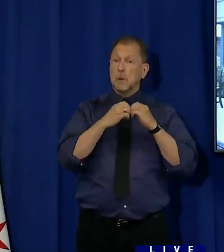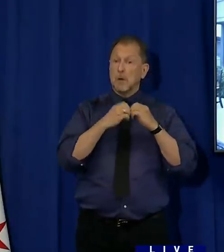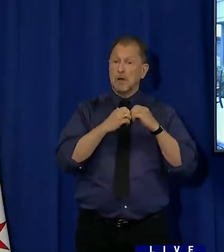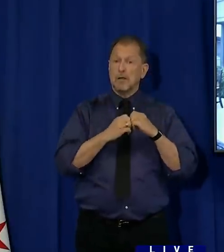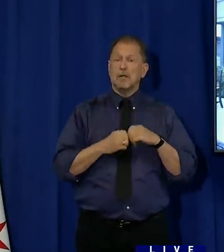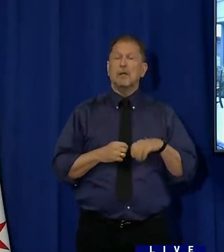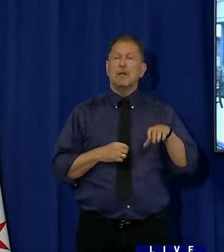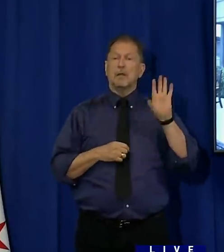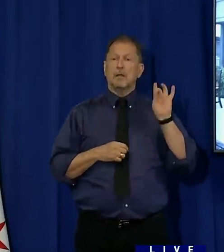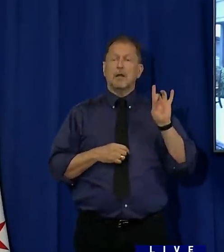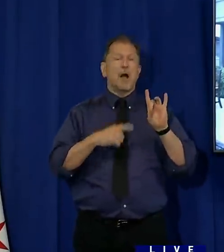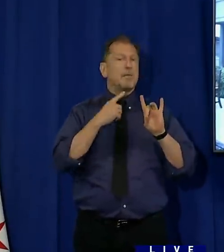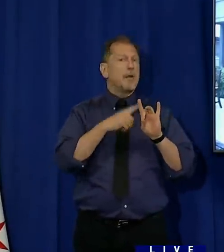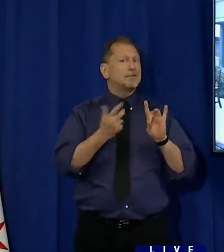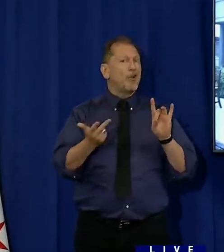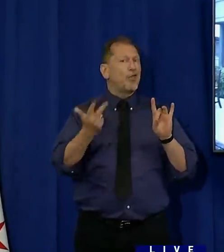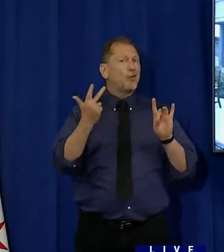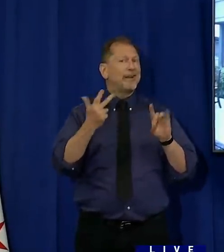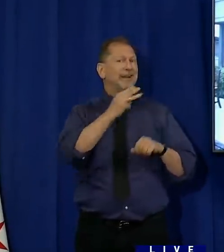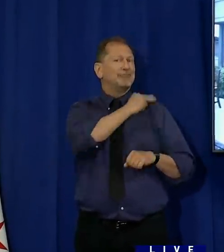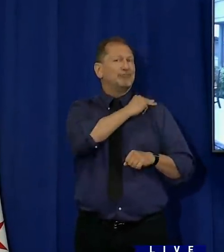3 white shirts,